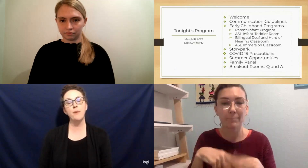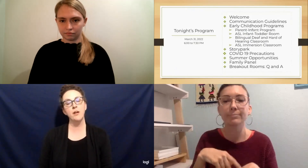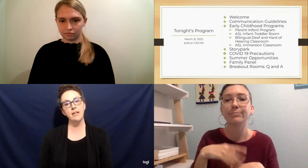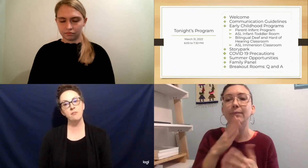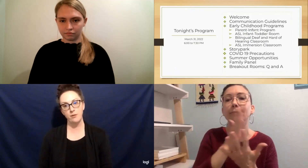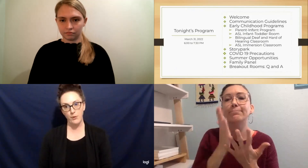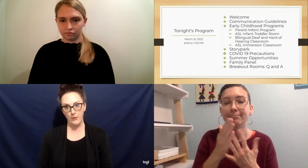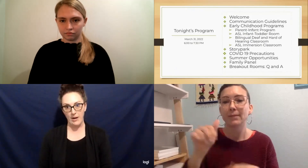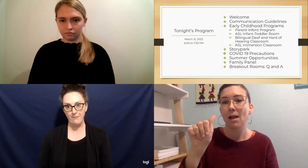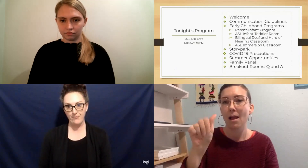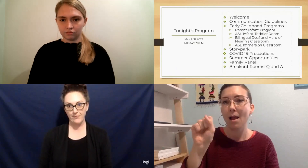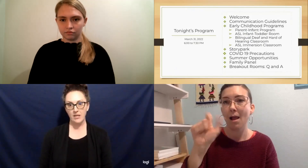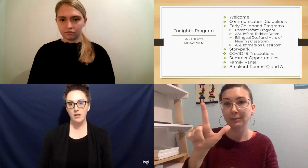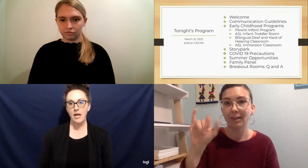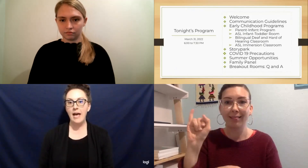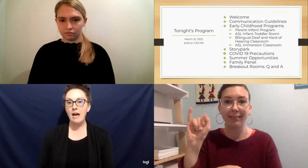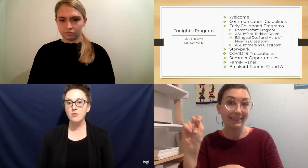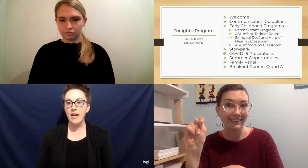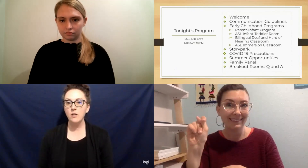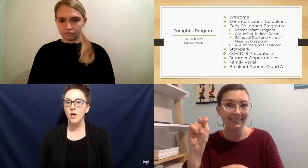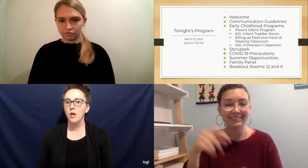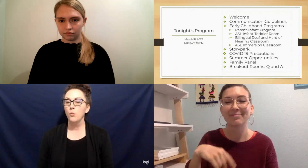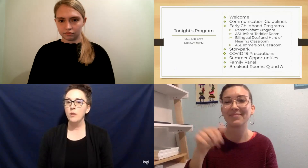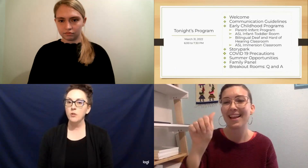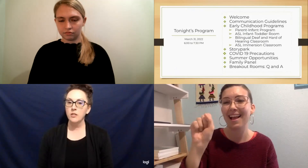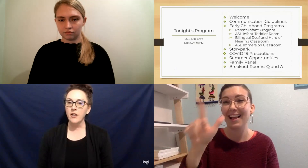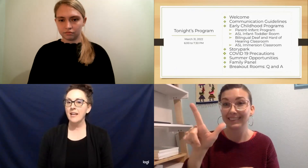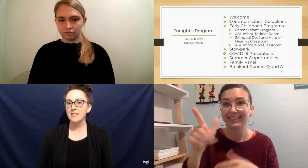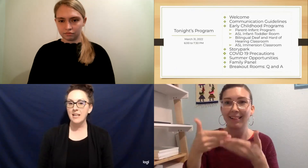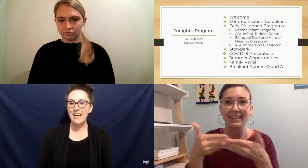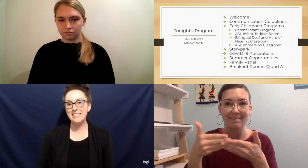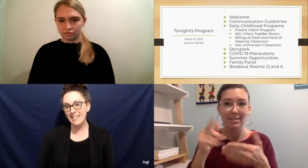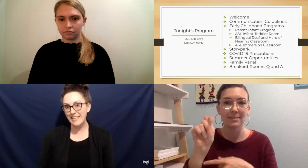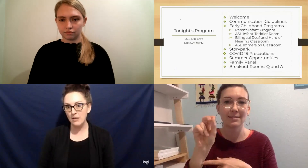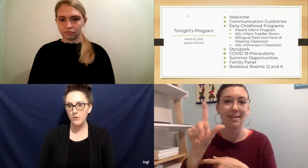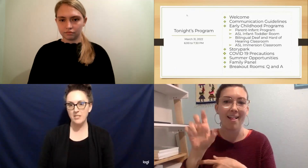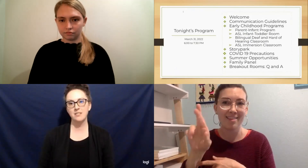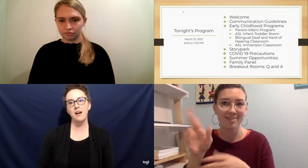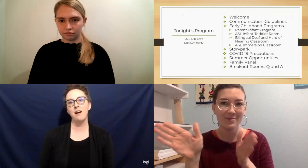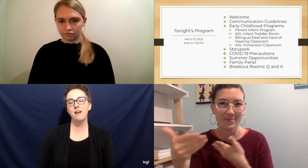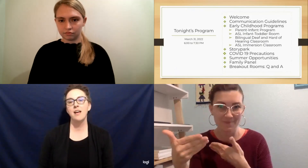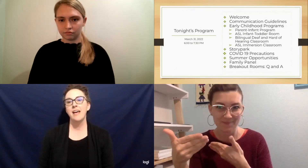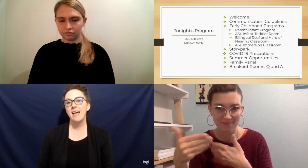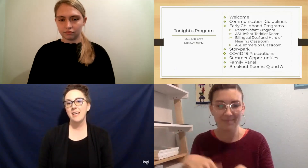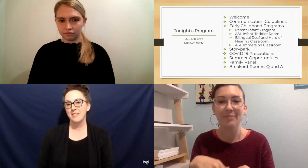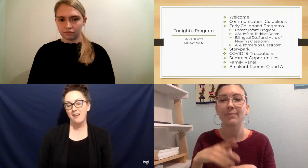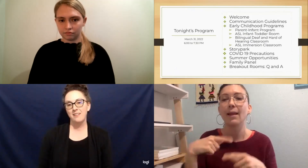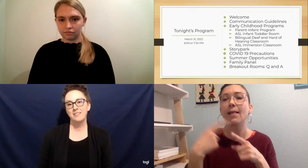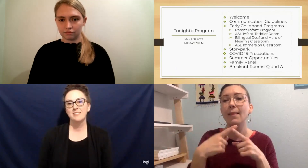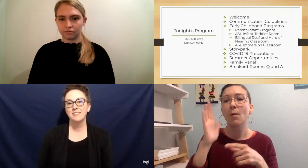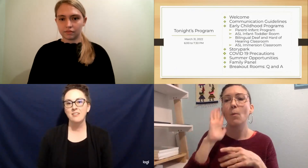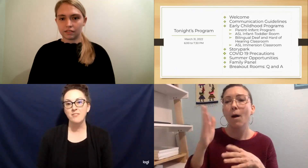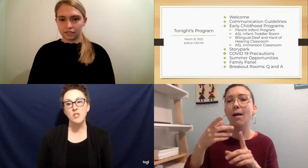for our Parent Infant Program. After that, we will look at our ASL IT, which is our